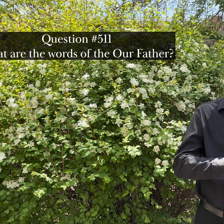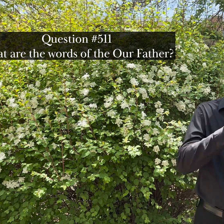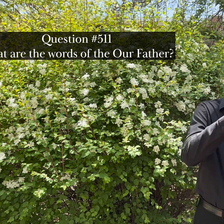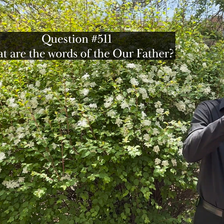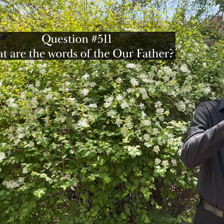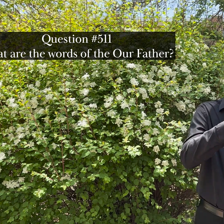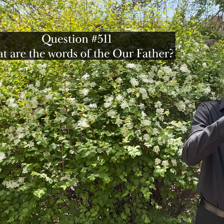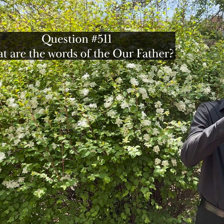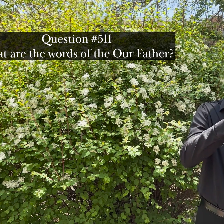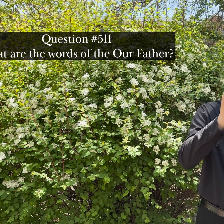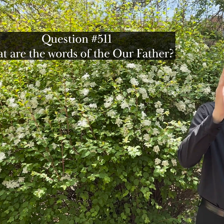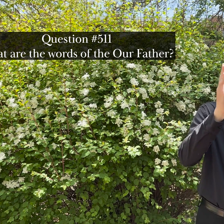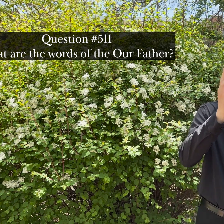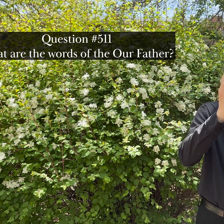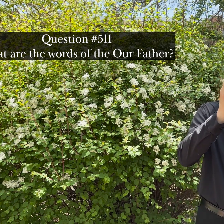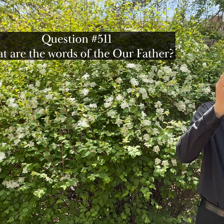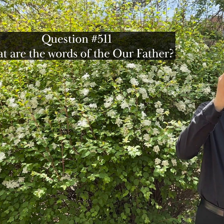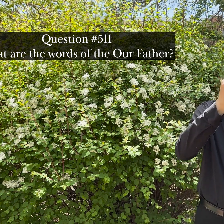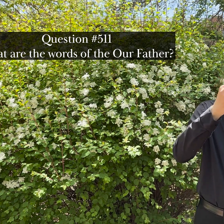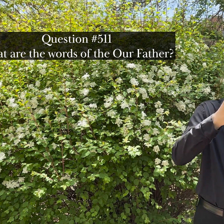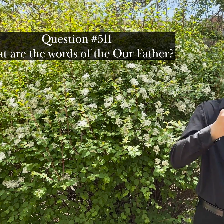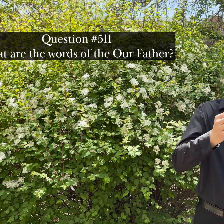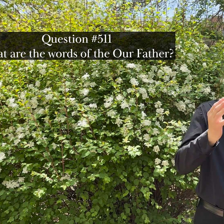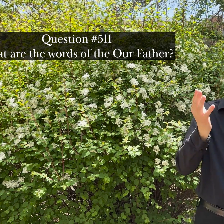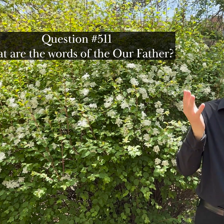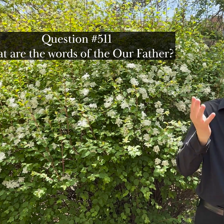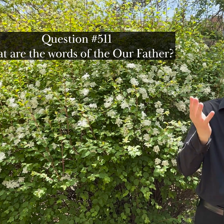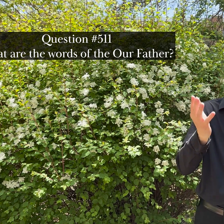What are the words of the Our Father?